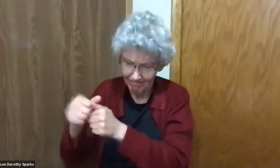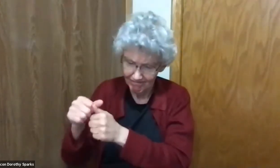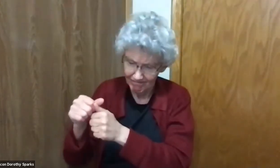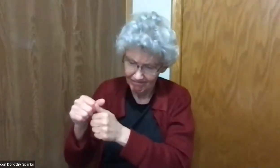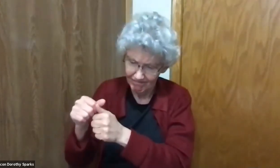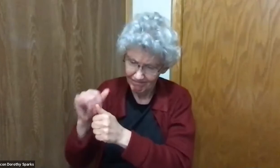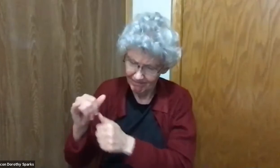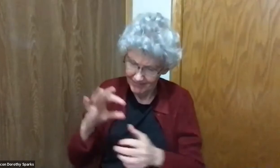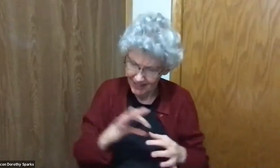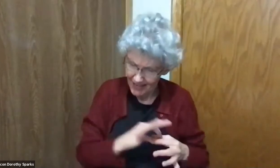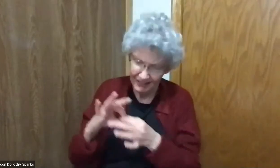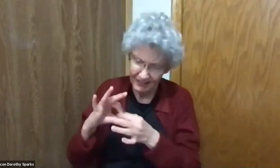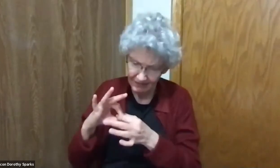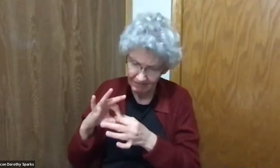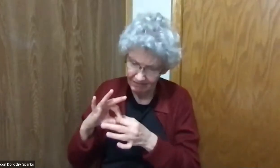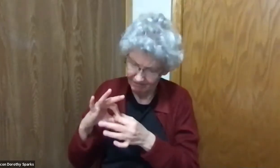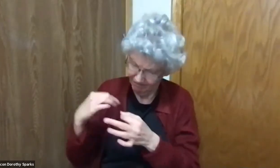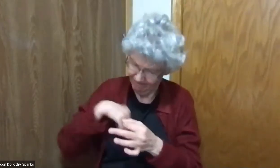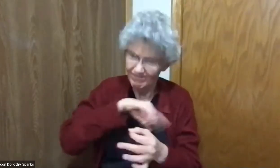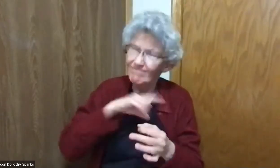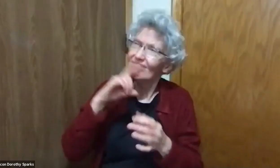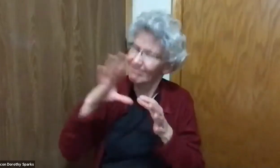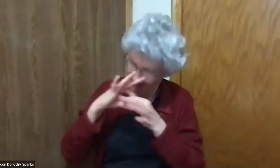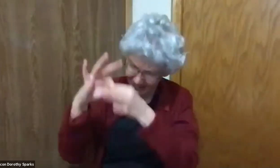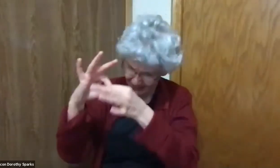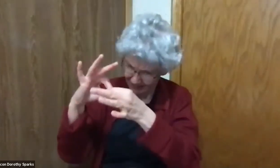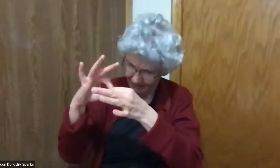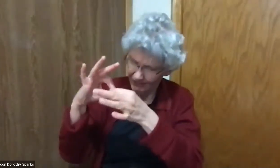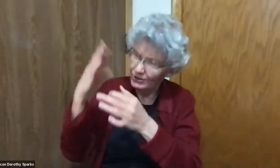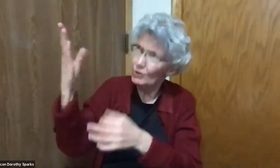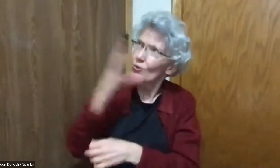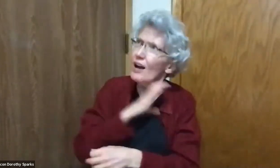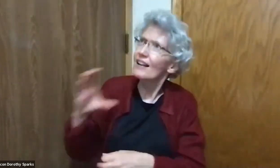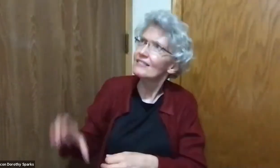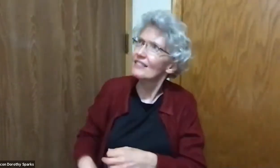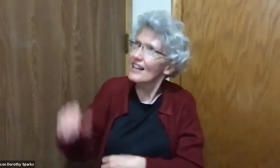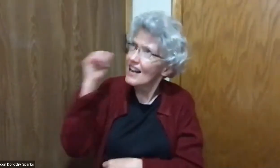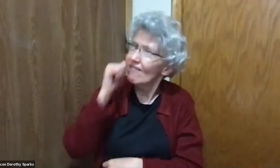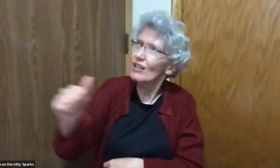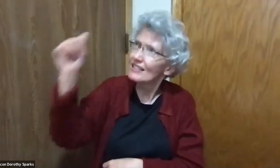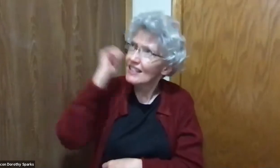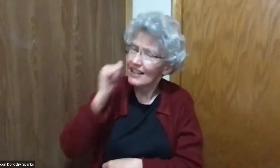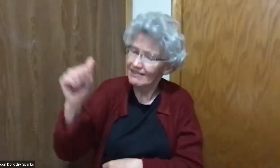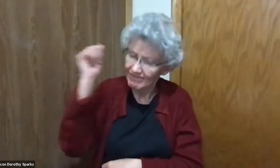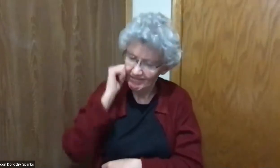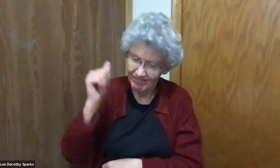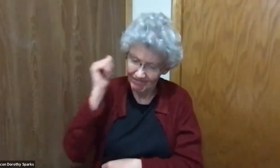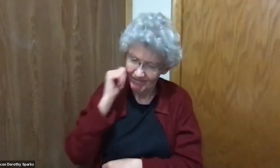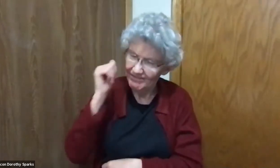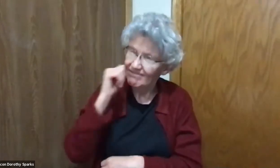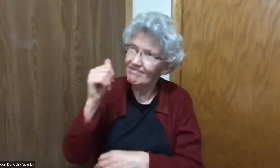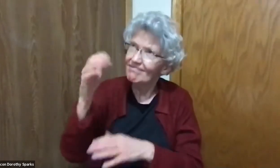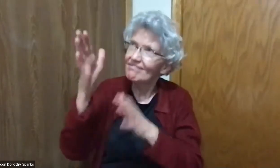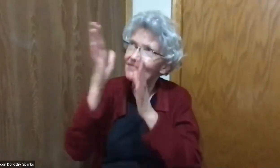Help us remember that we are connected with Christ every day.